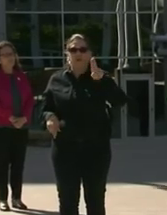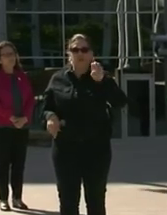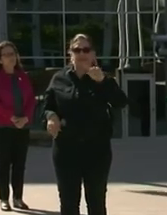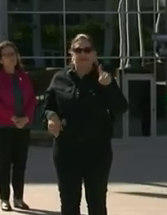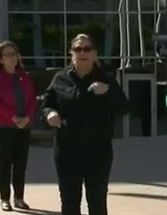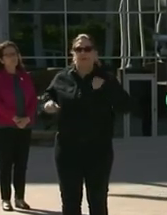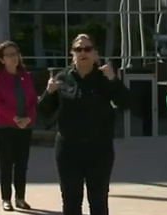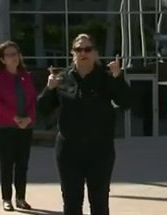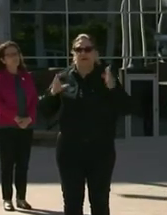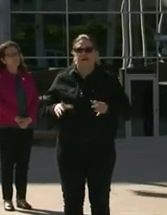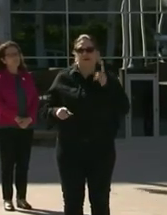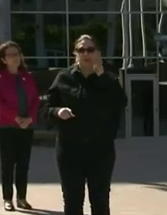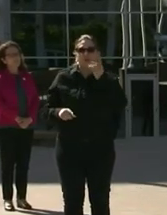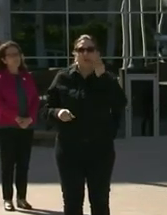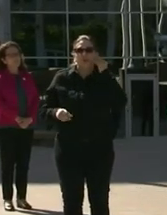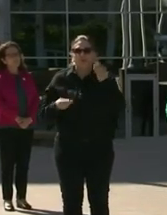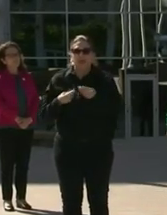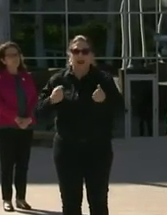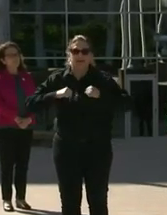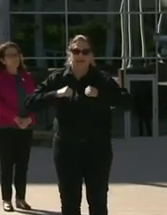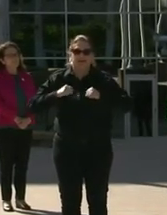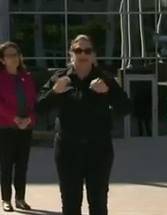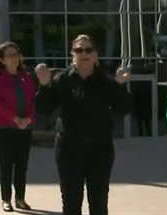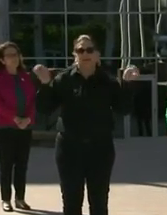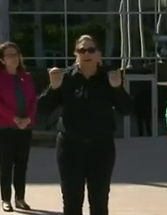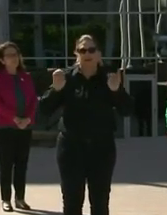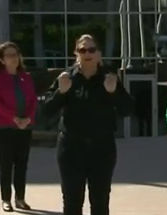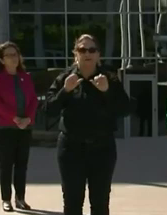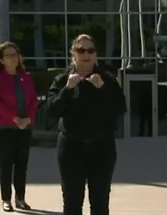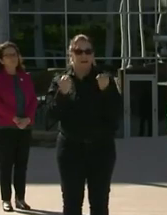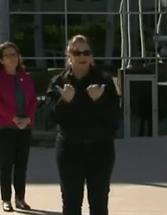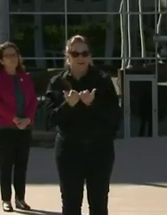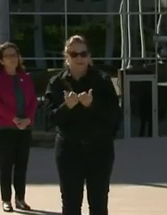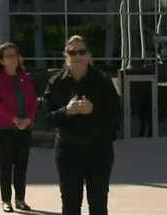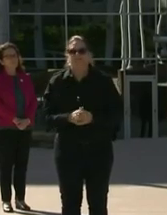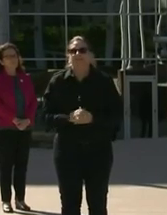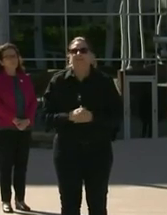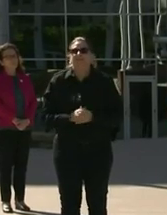Emergency Management Agency. I'd